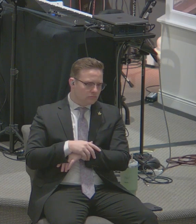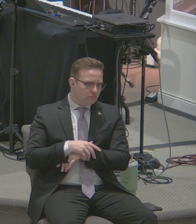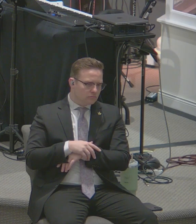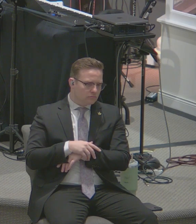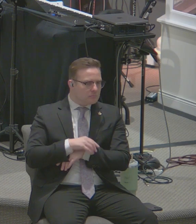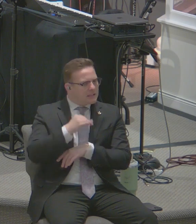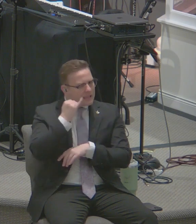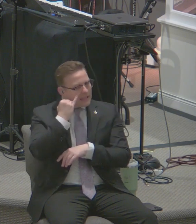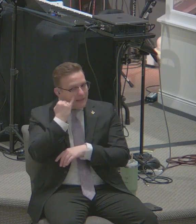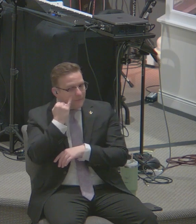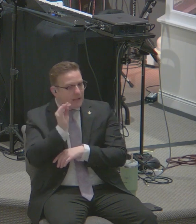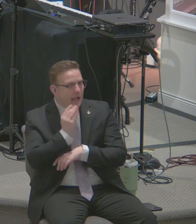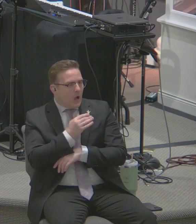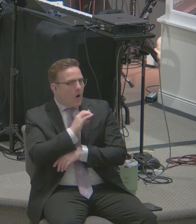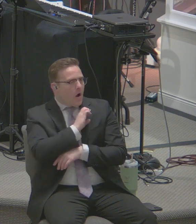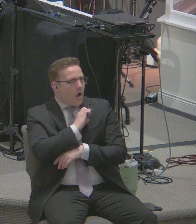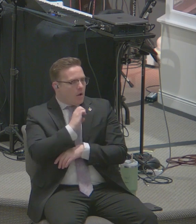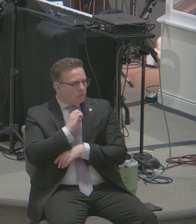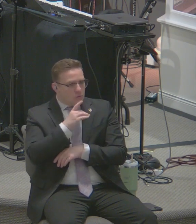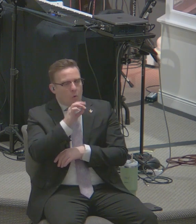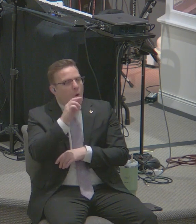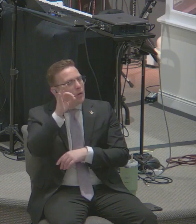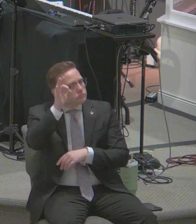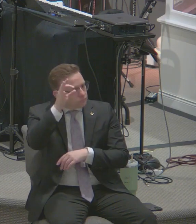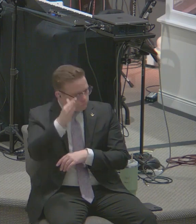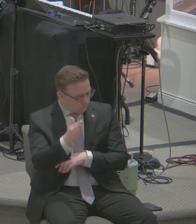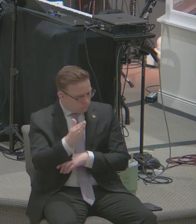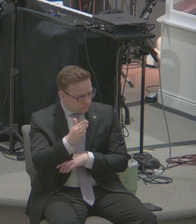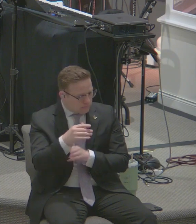you either. It doesn't help anybody.